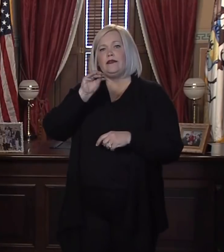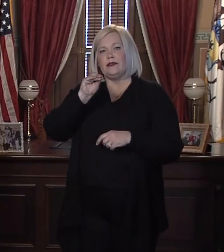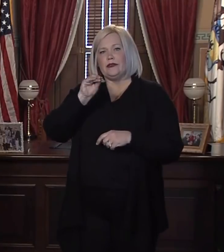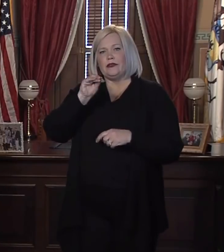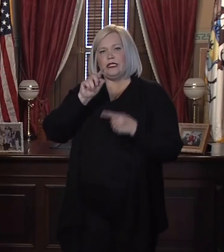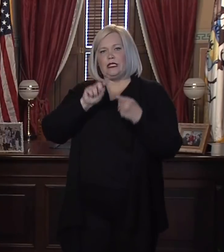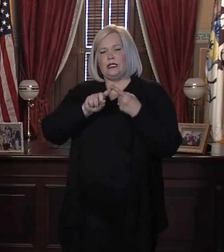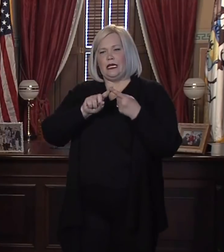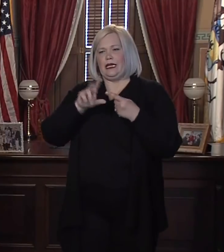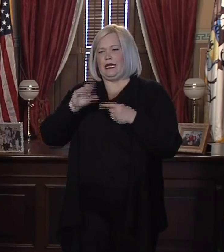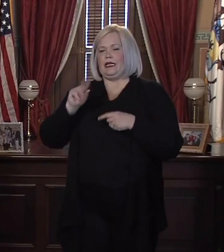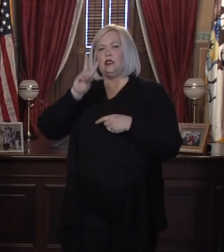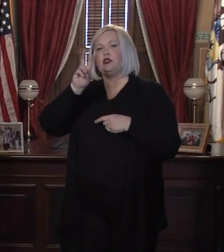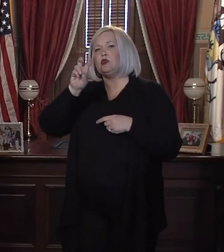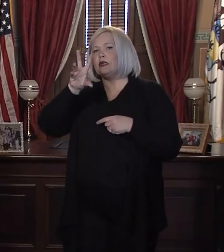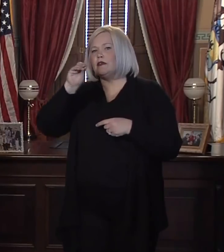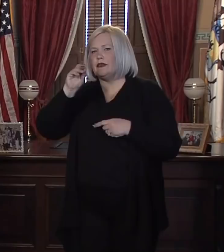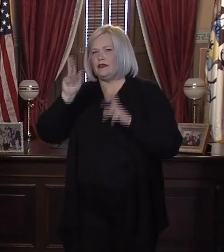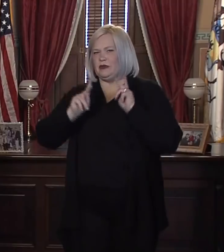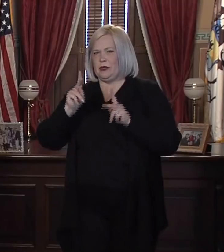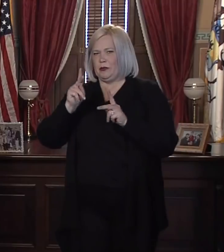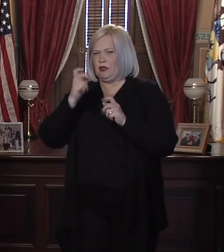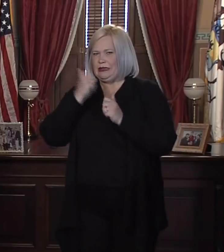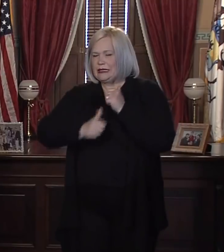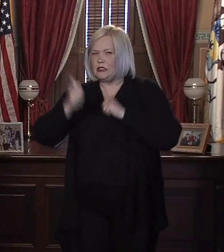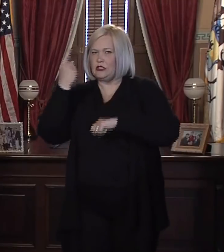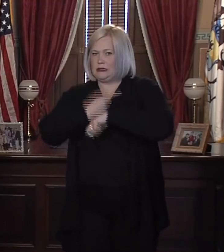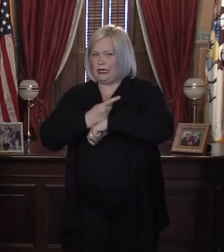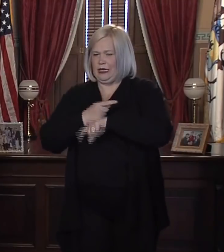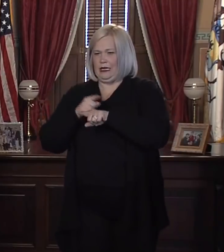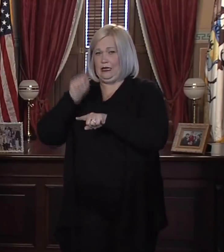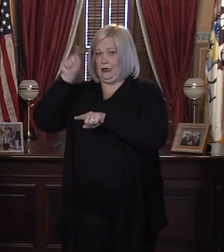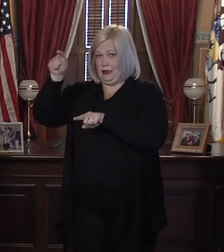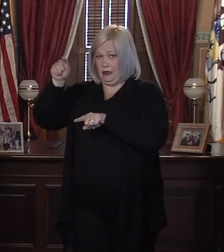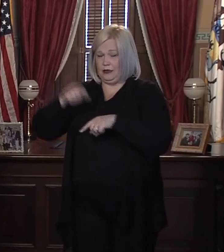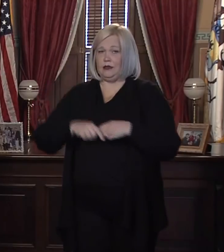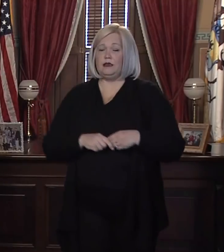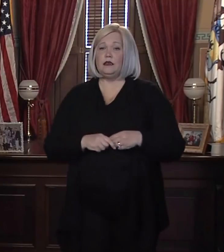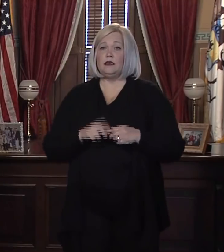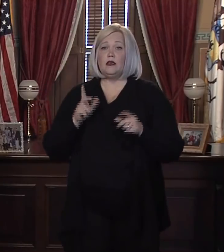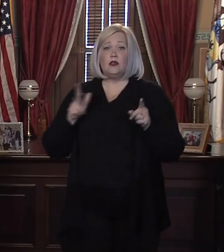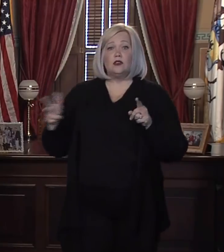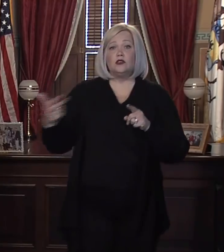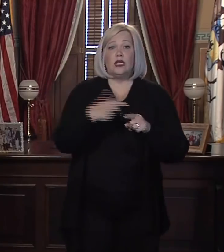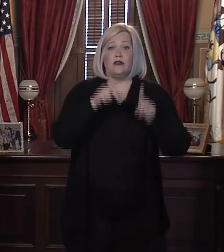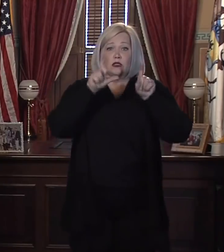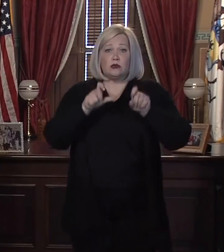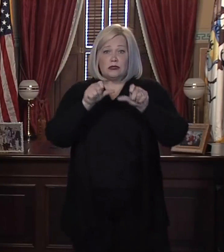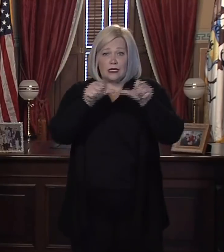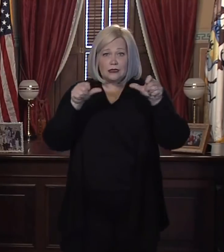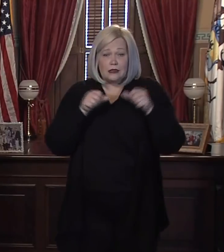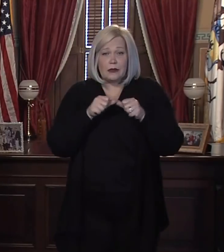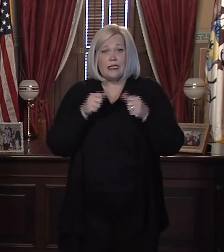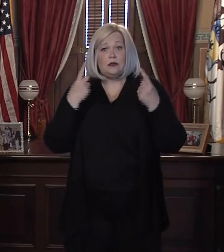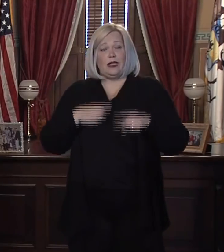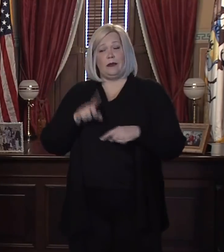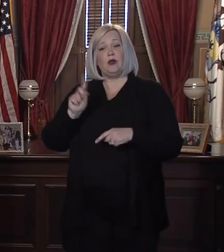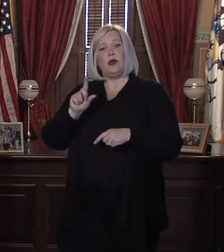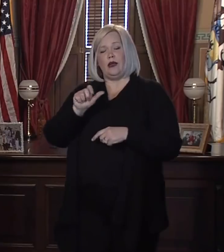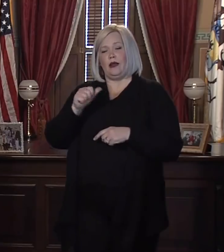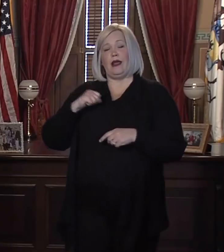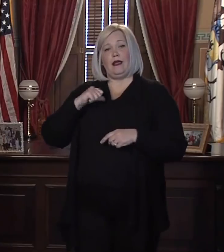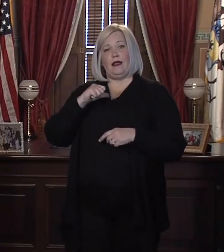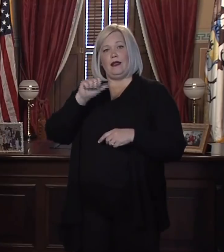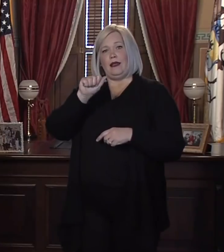750 and 250 people per day, respectively. New drive-through sites will also operate in Atlanta,